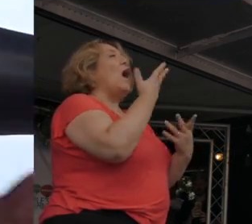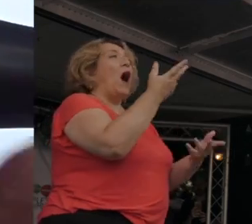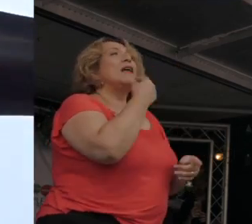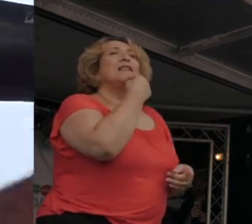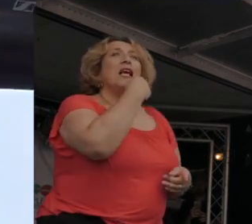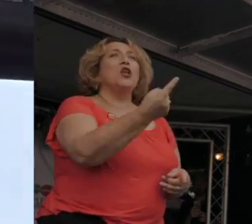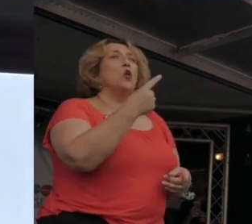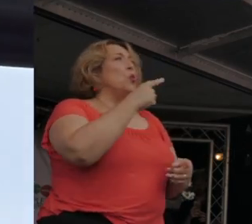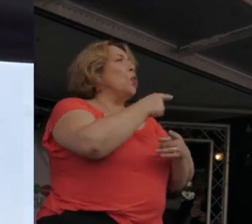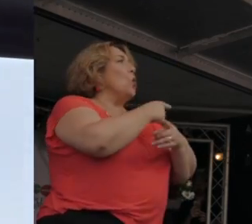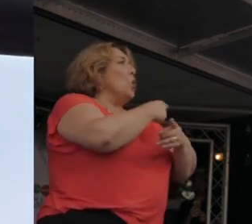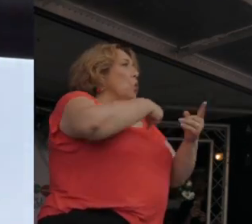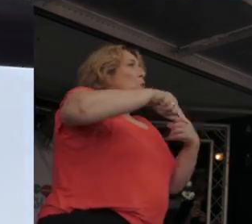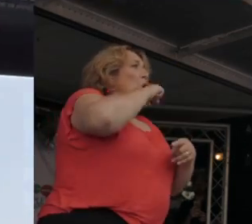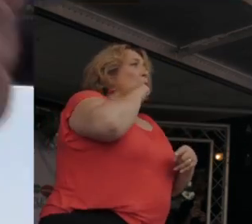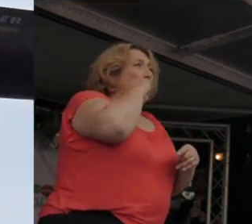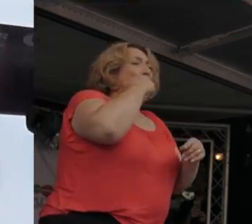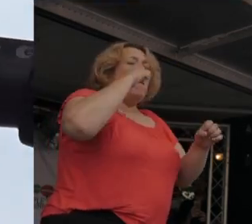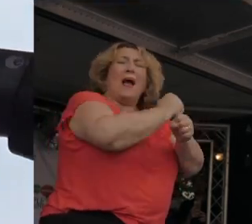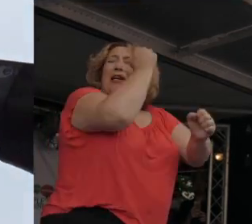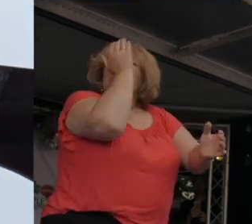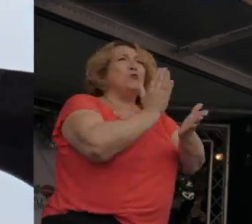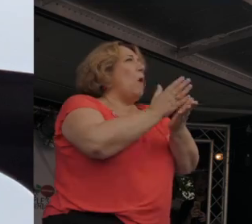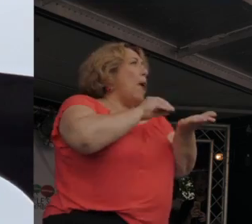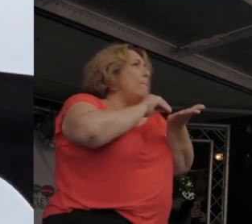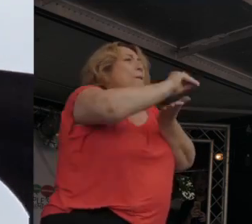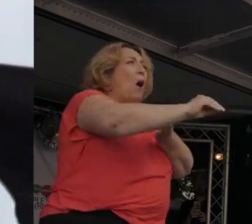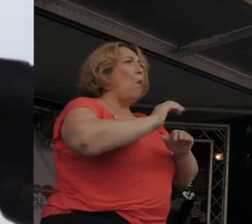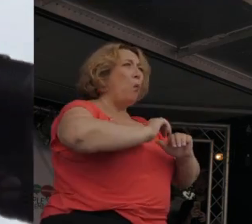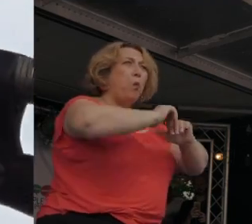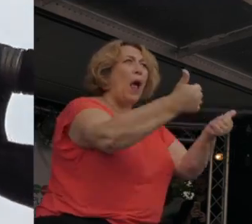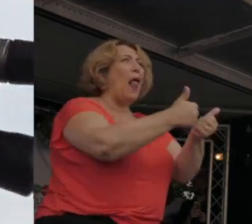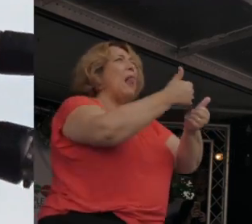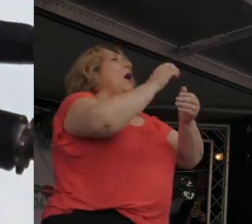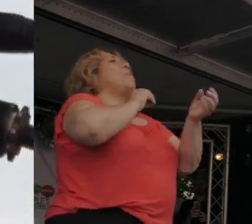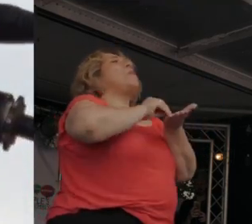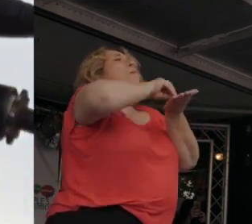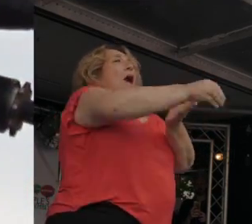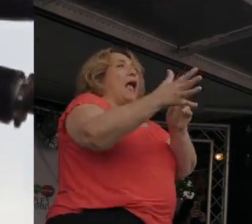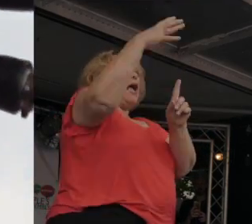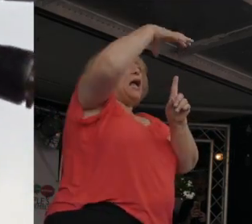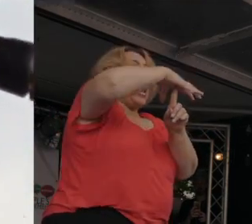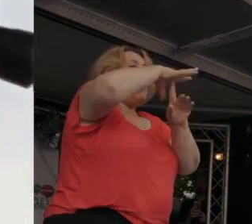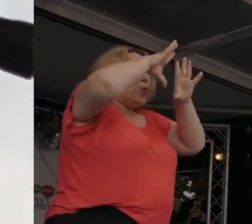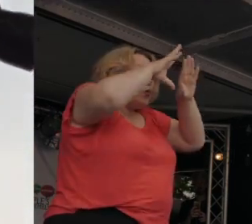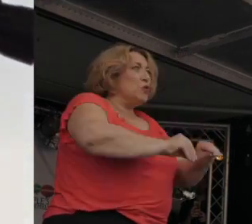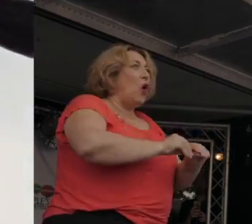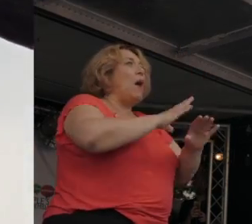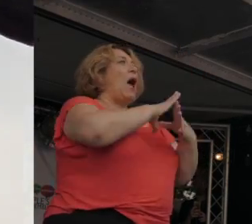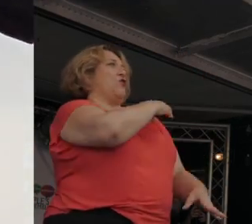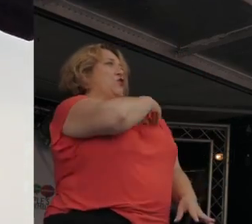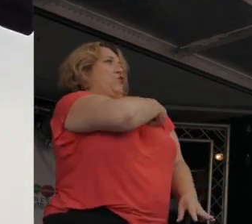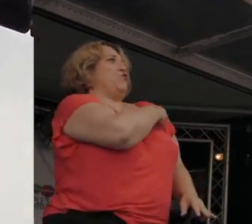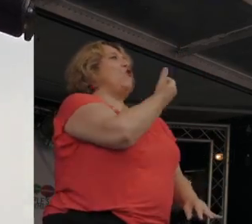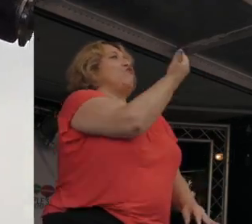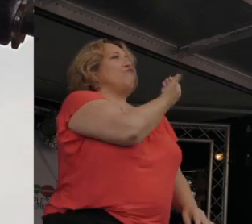we'll make sure they're properly paid, we'll end the pay cap, and we'll restore trade union rights to protect wages in this